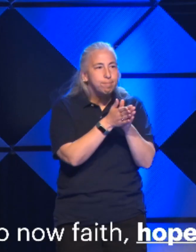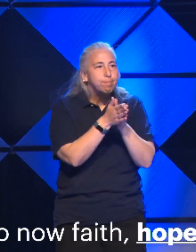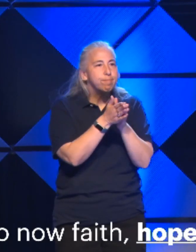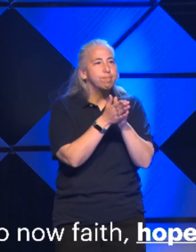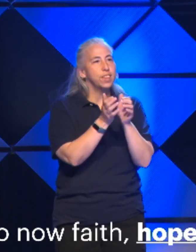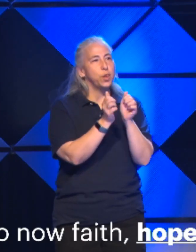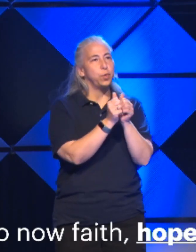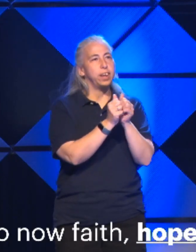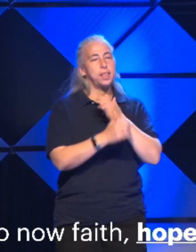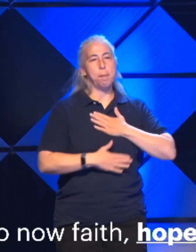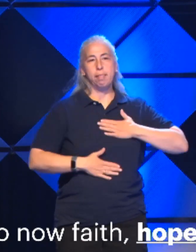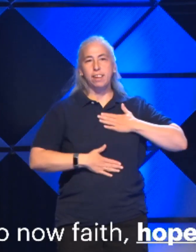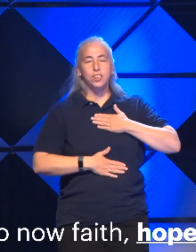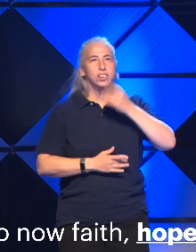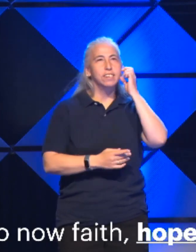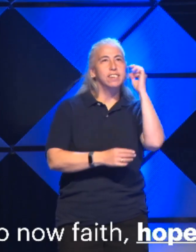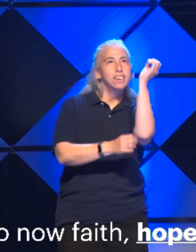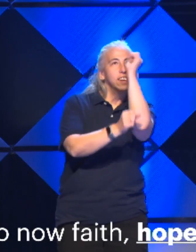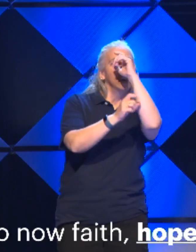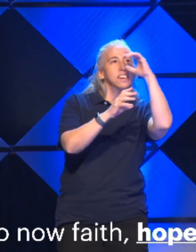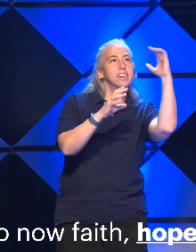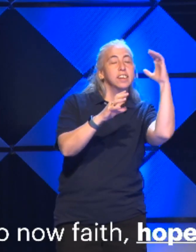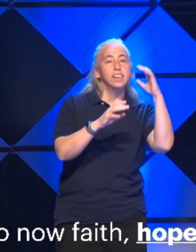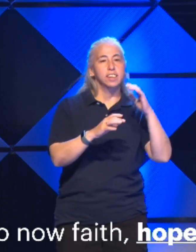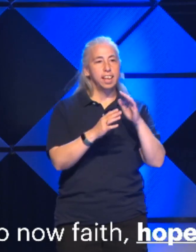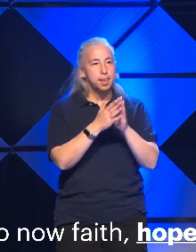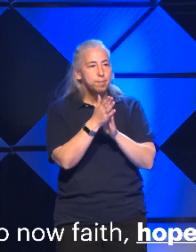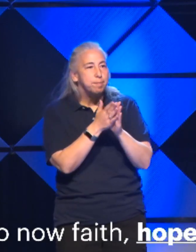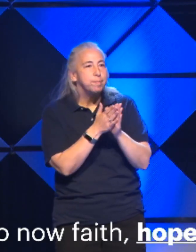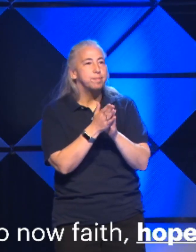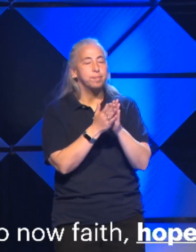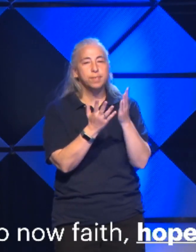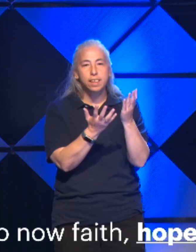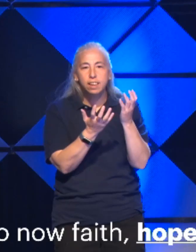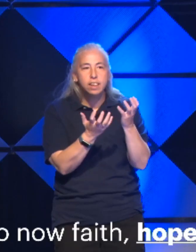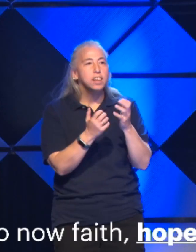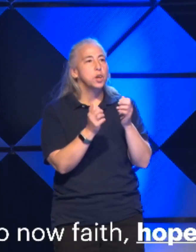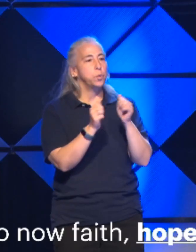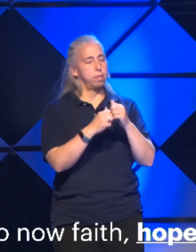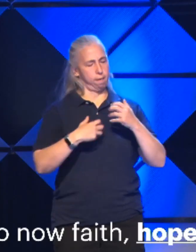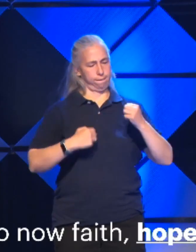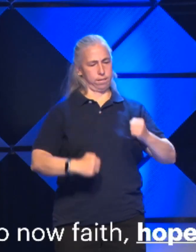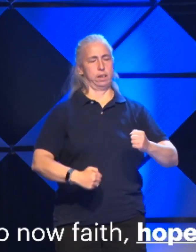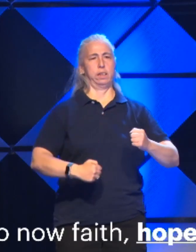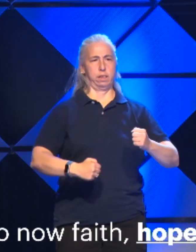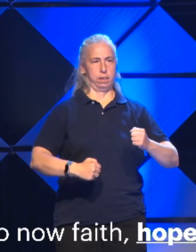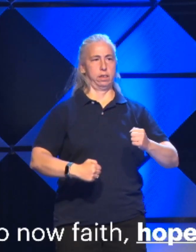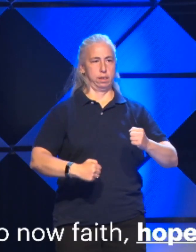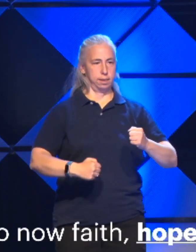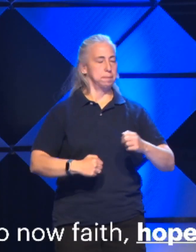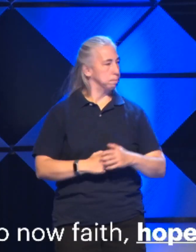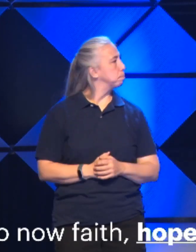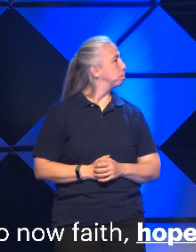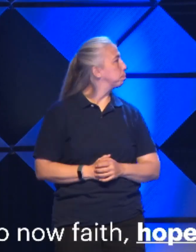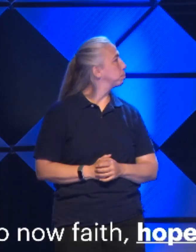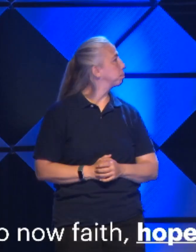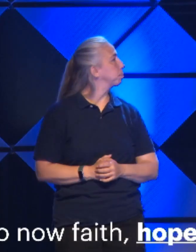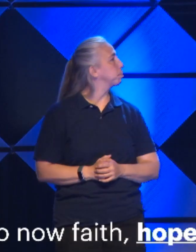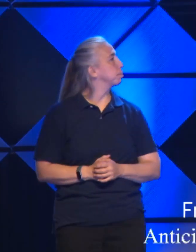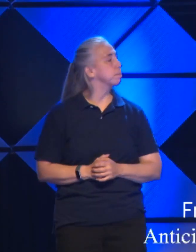pleasure. It means anticipation with confidence. So